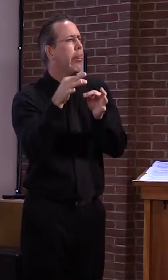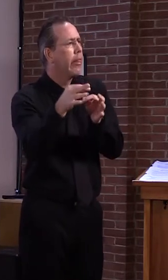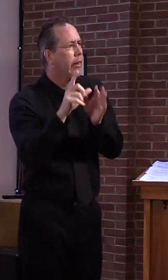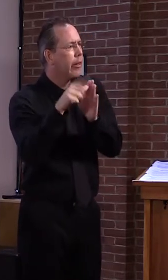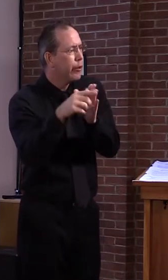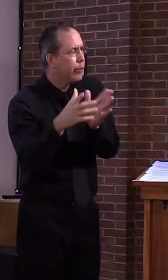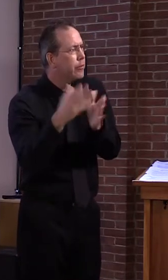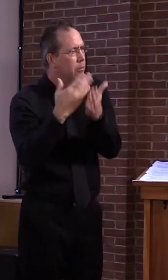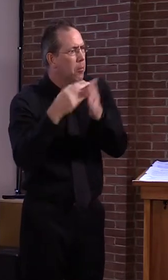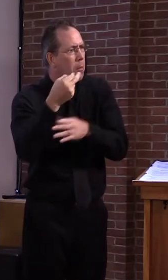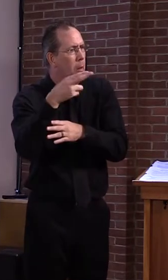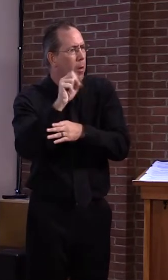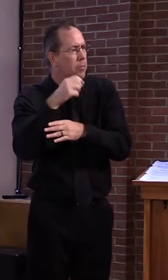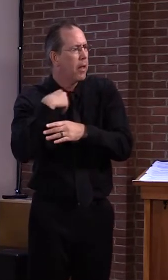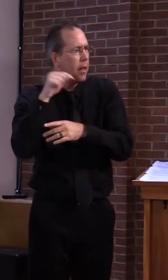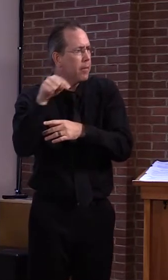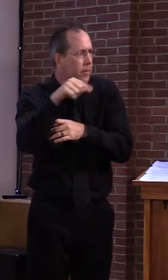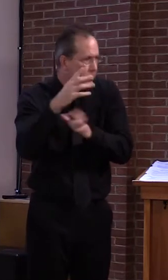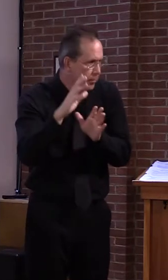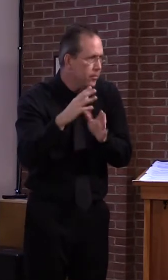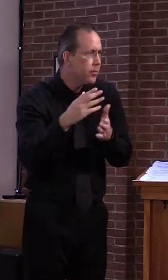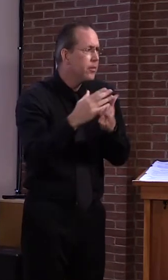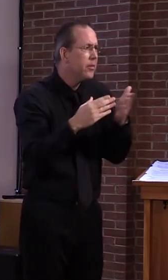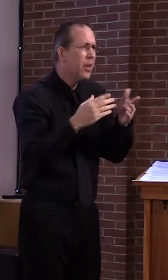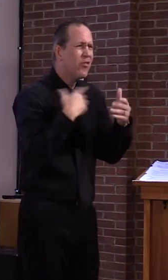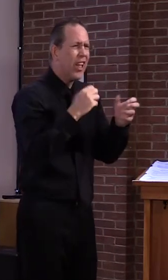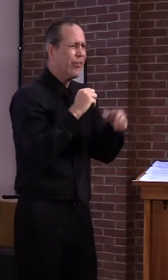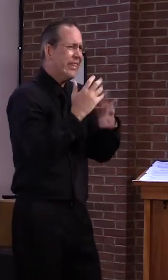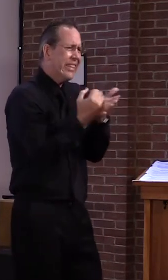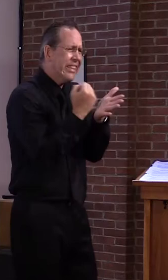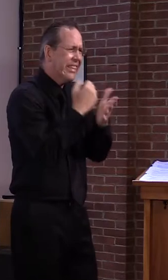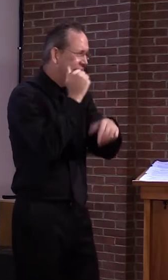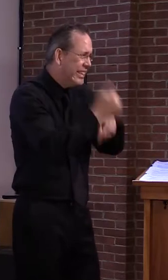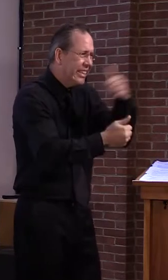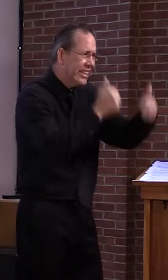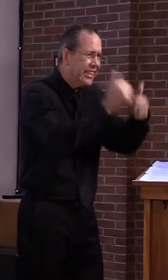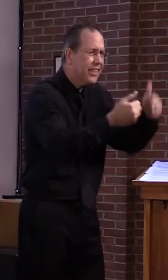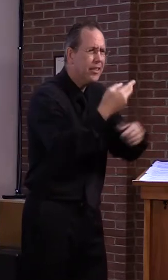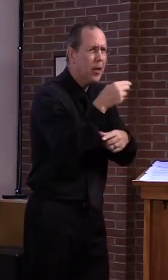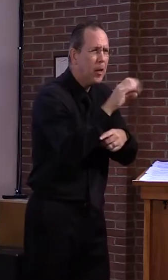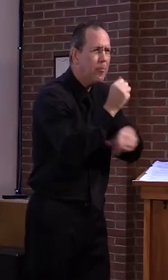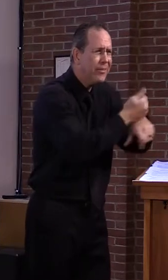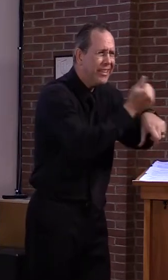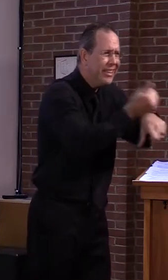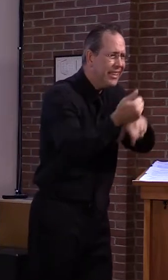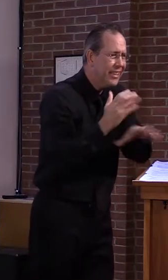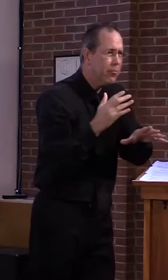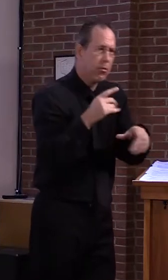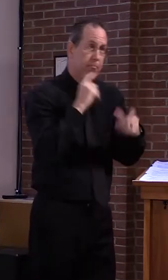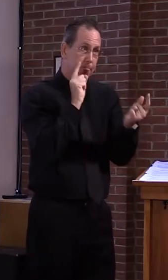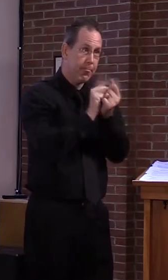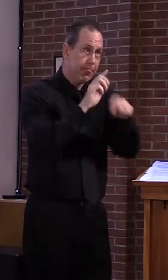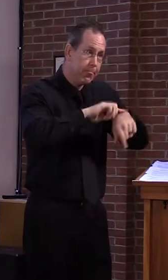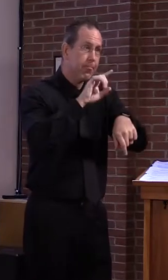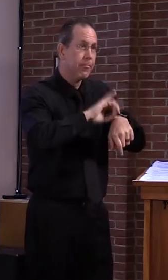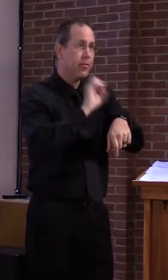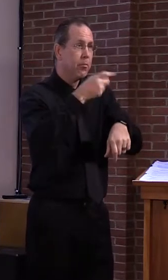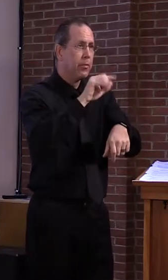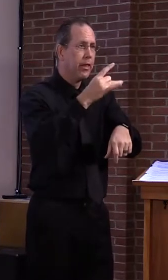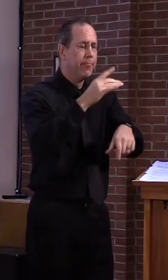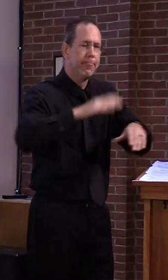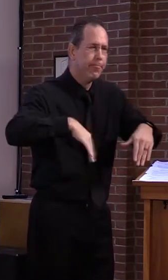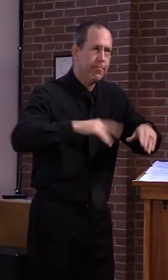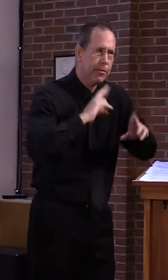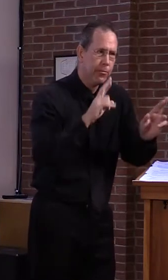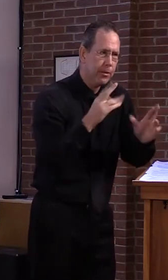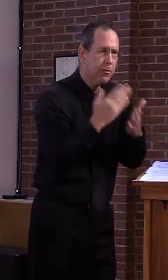building out the system as much as we can and working diligently to do that. It's important to keep in